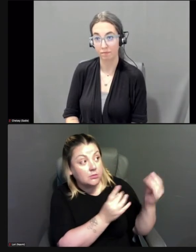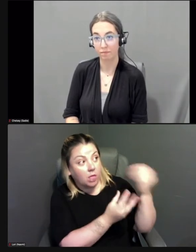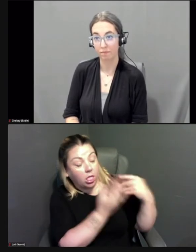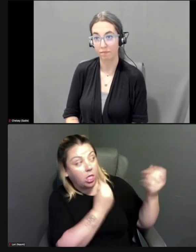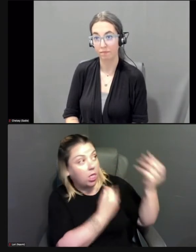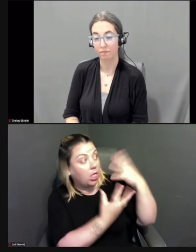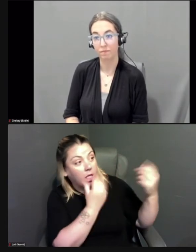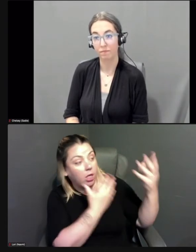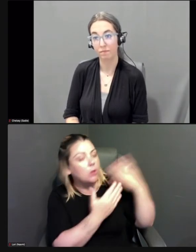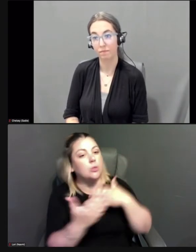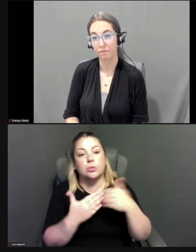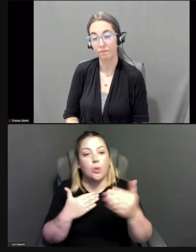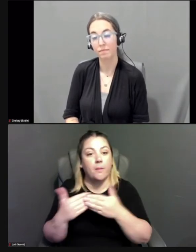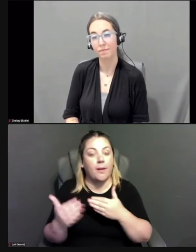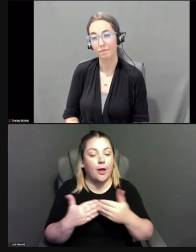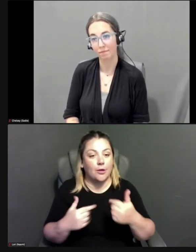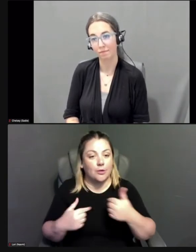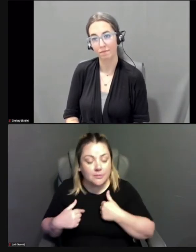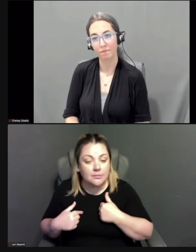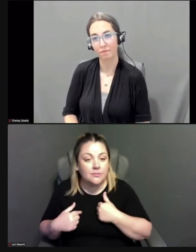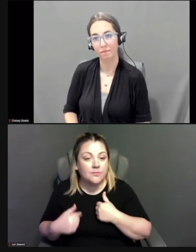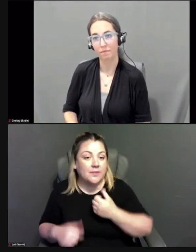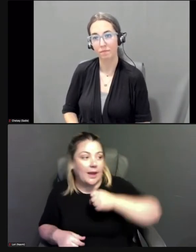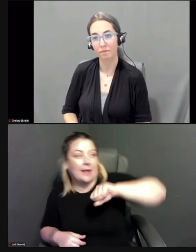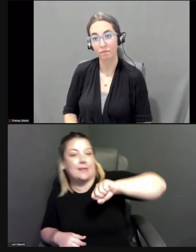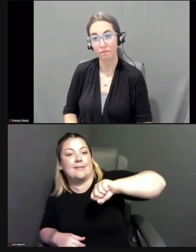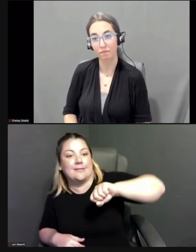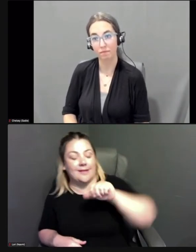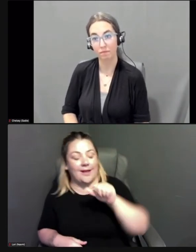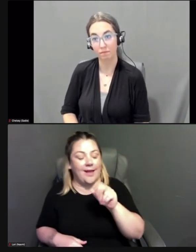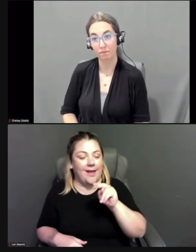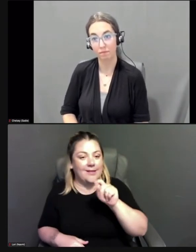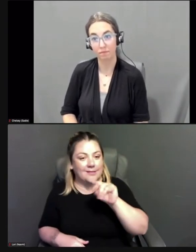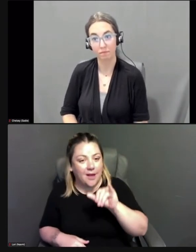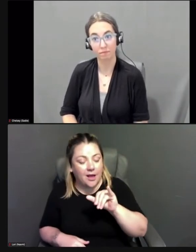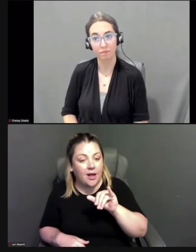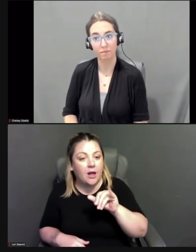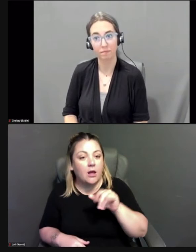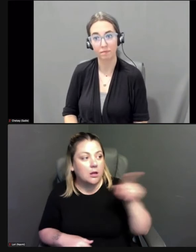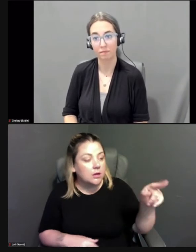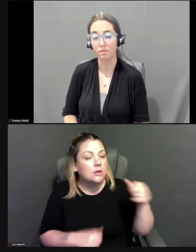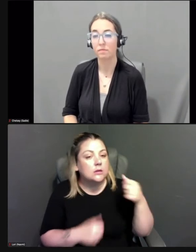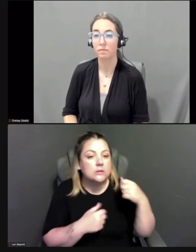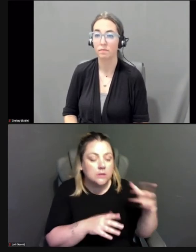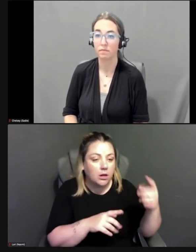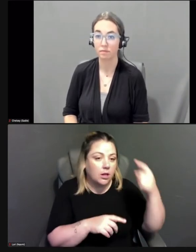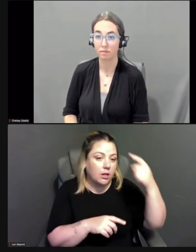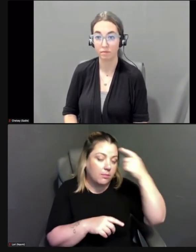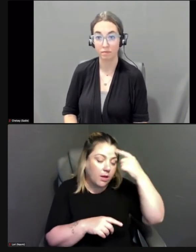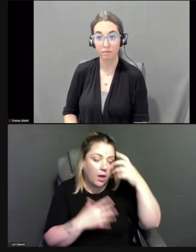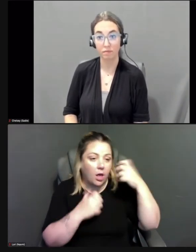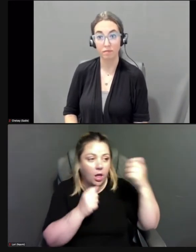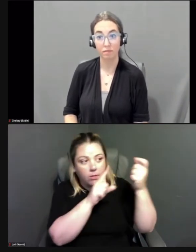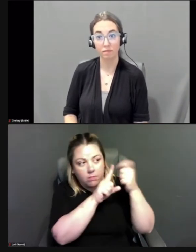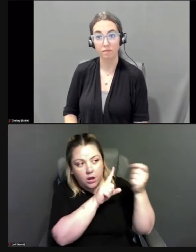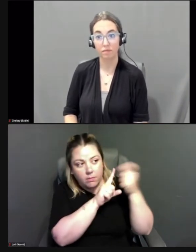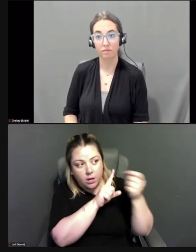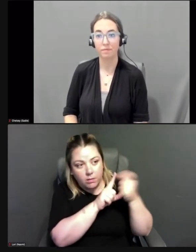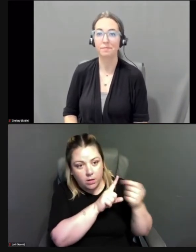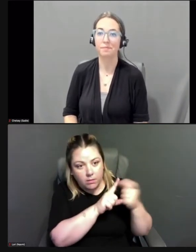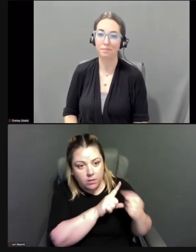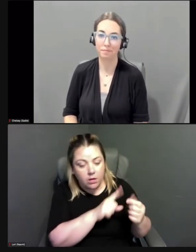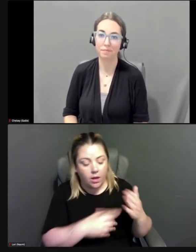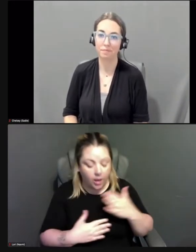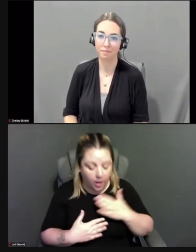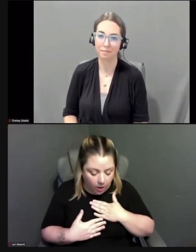anti-diet professional, has an impact on our mental health and on our own sense of our bodies